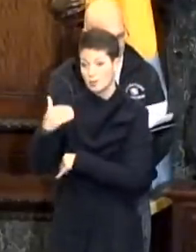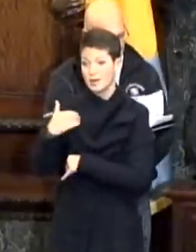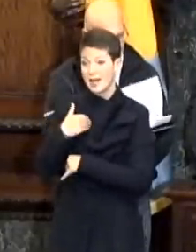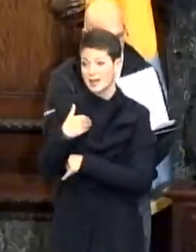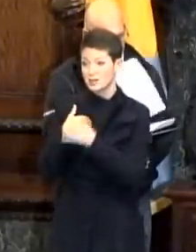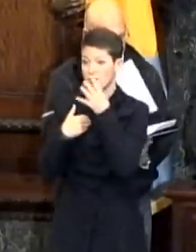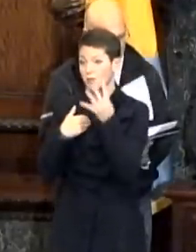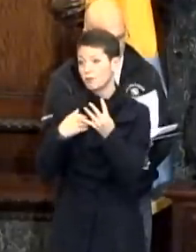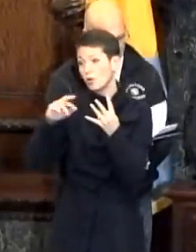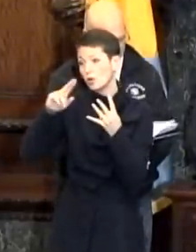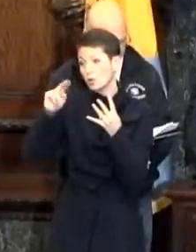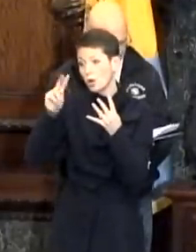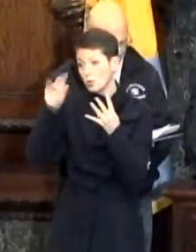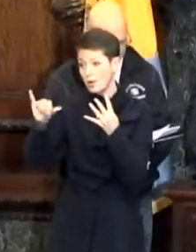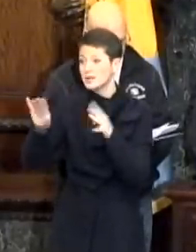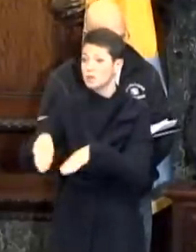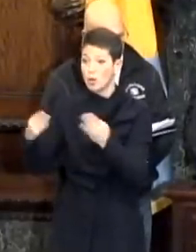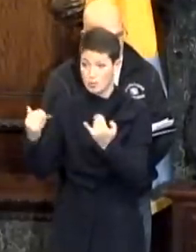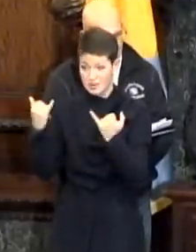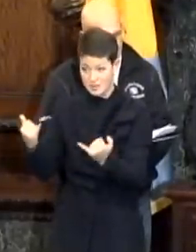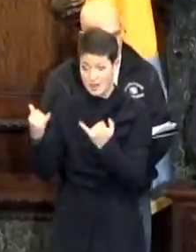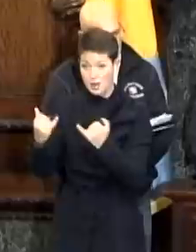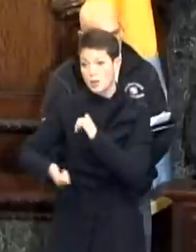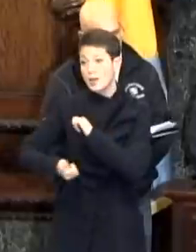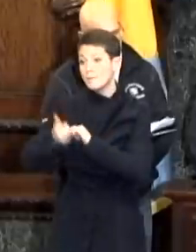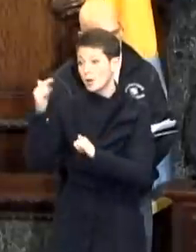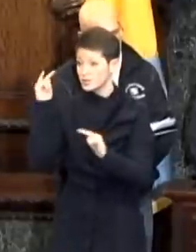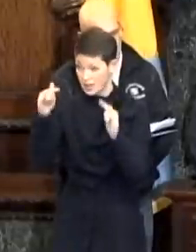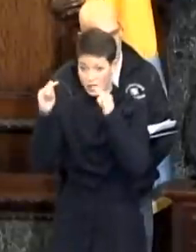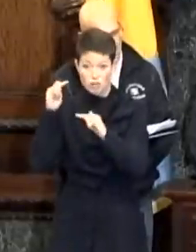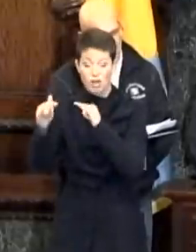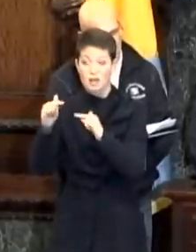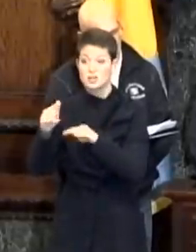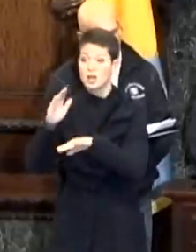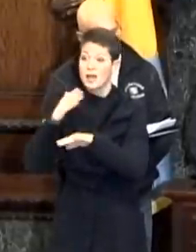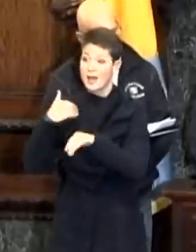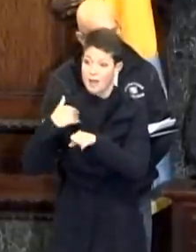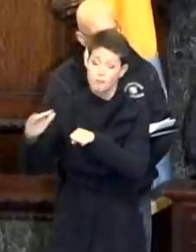all 4 runways open, and most carriers are running either